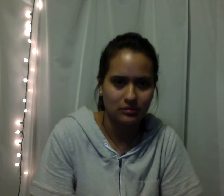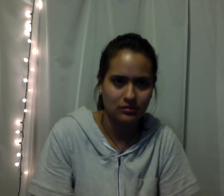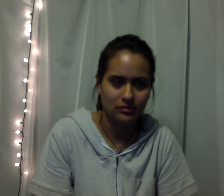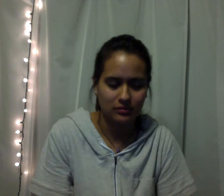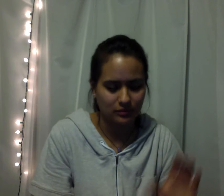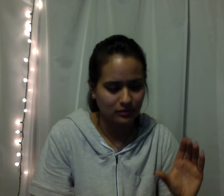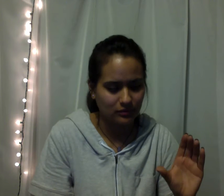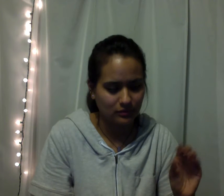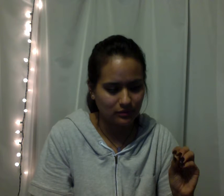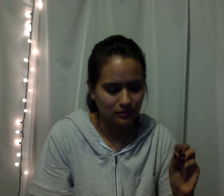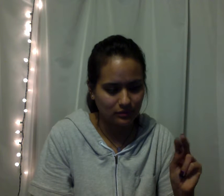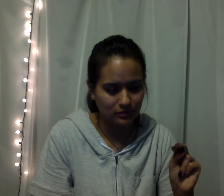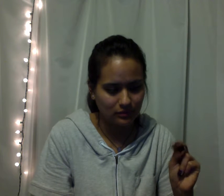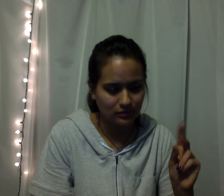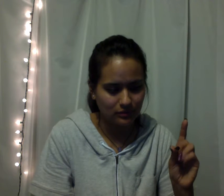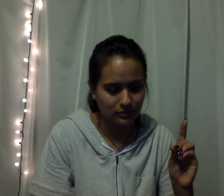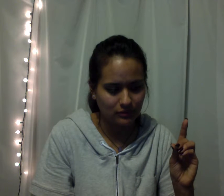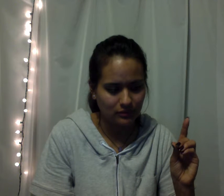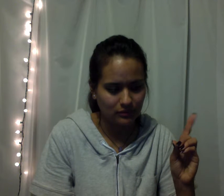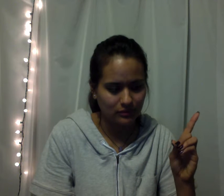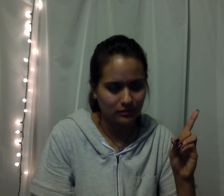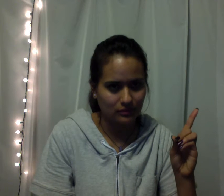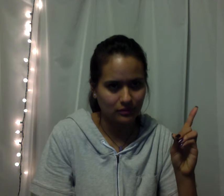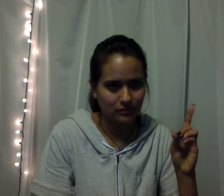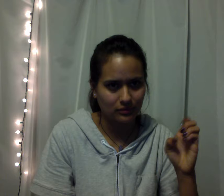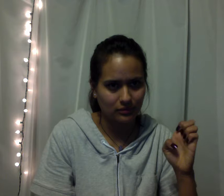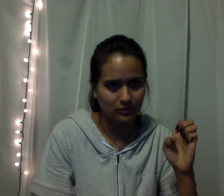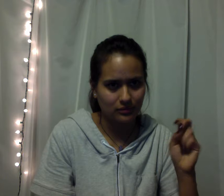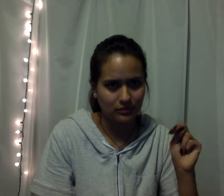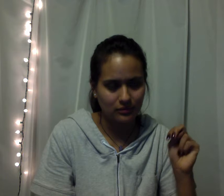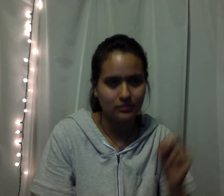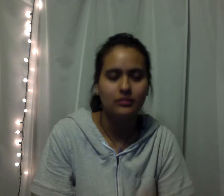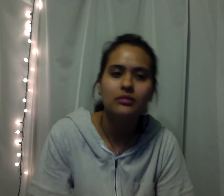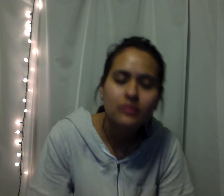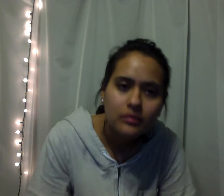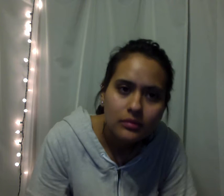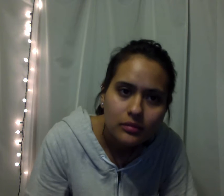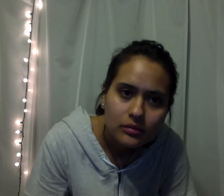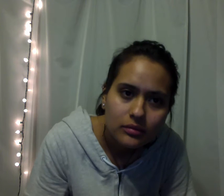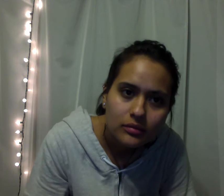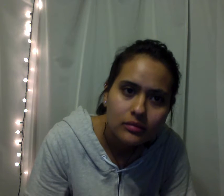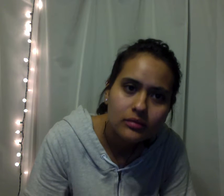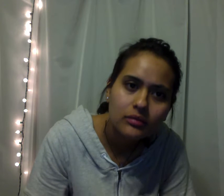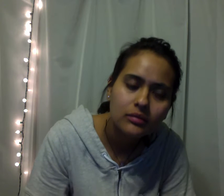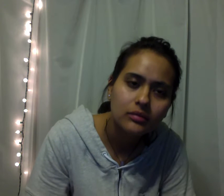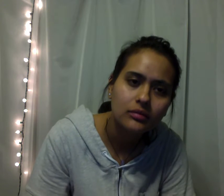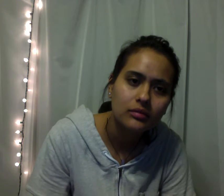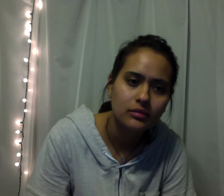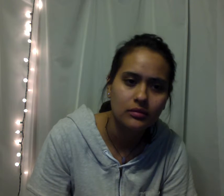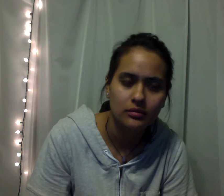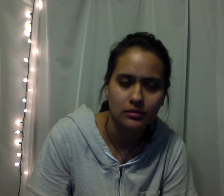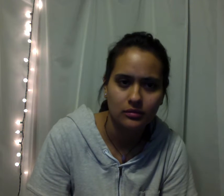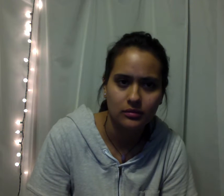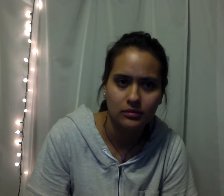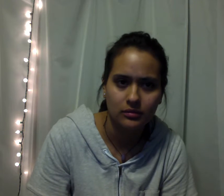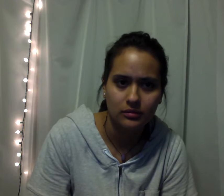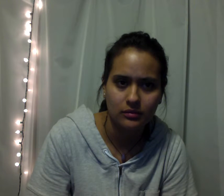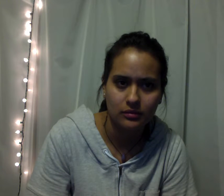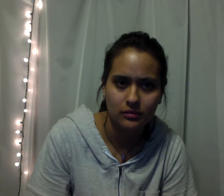evaporation, you take water in the liquid form and you transfer it into water in the gas form. Condensation is just the opposite,